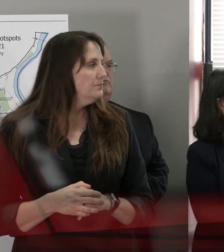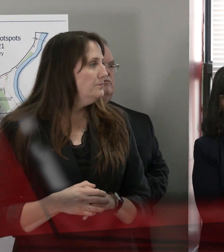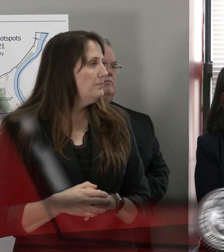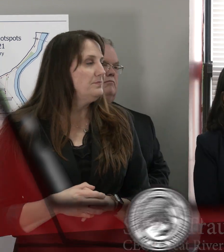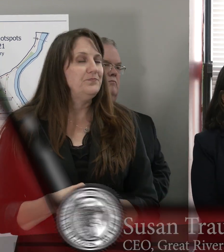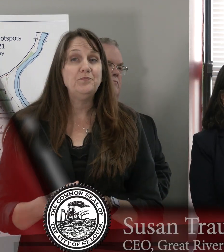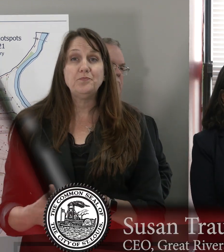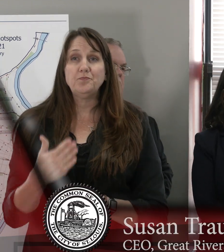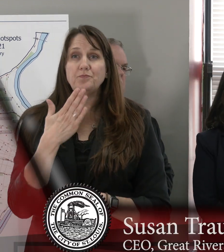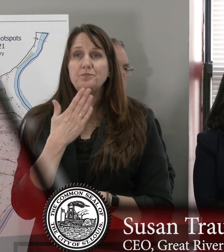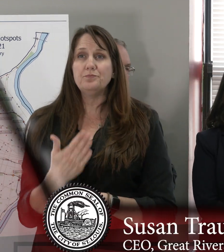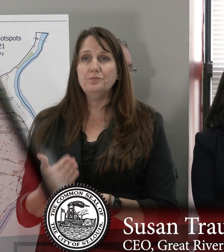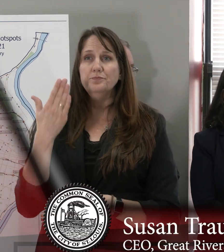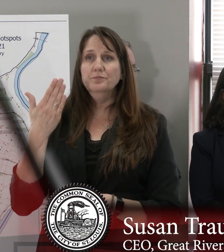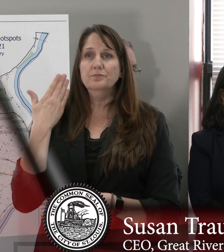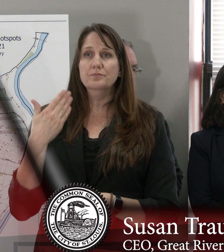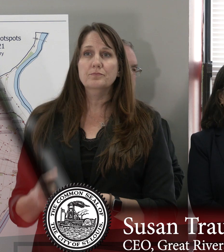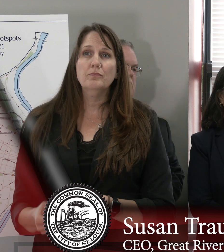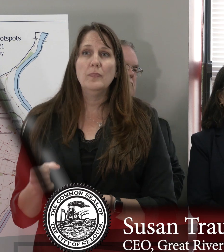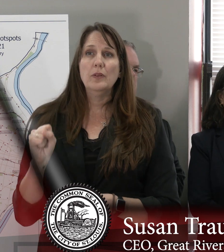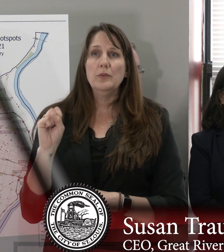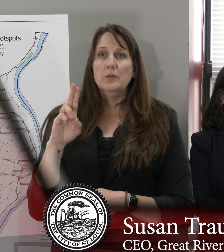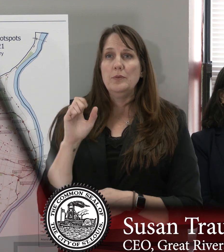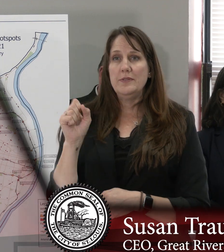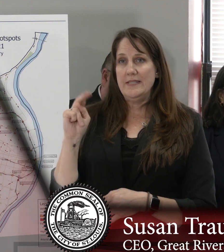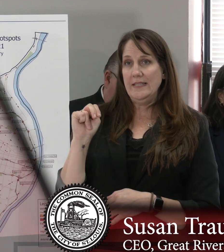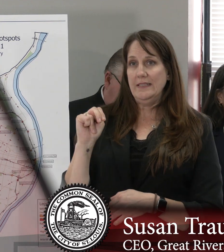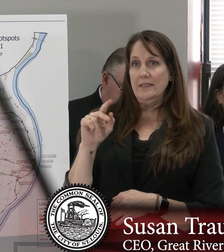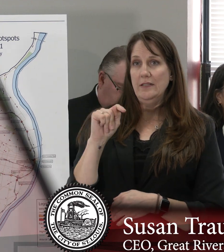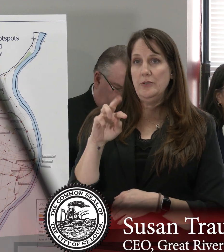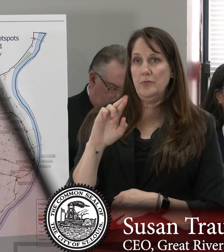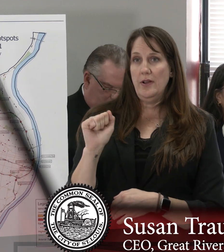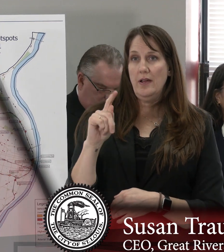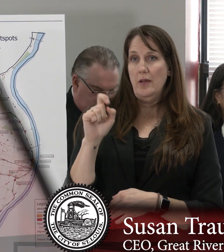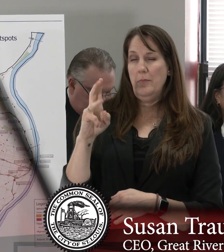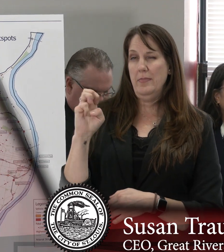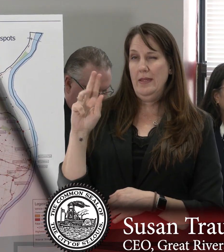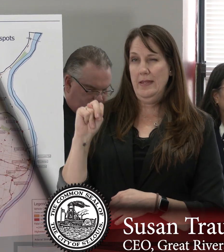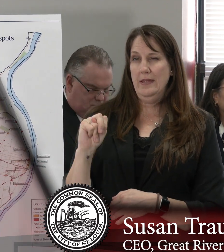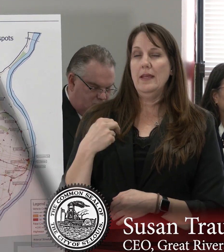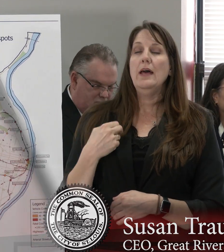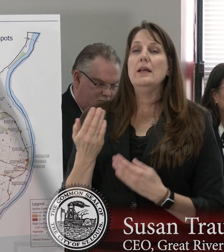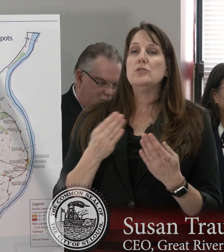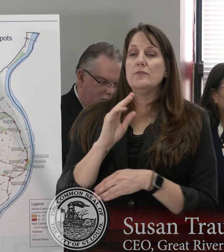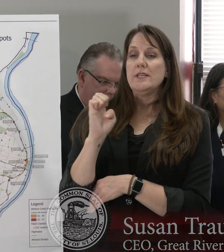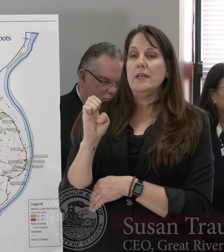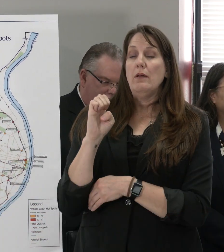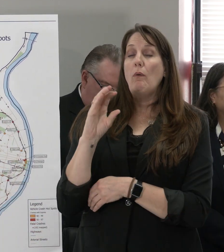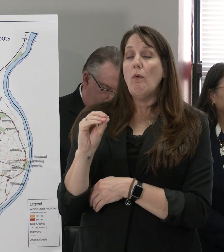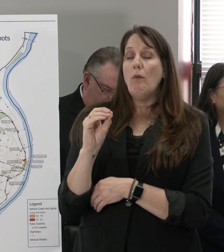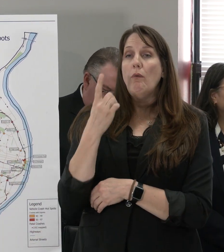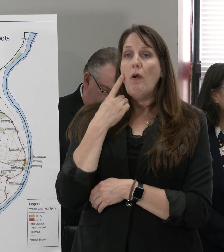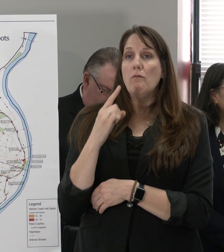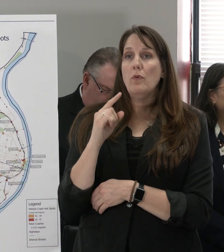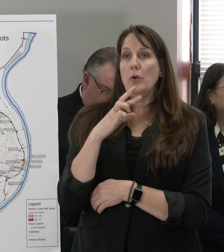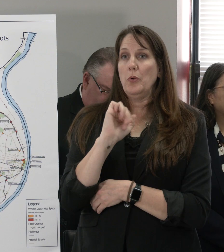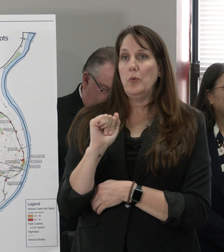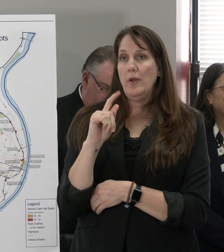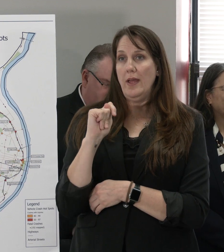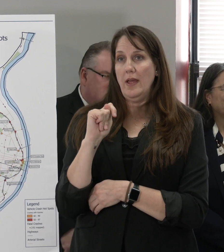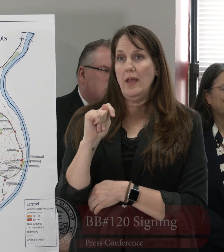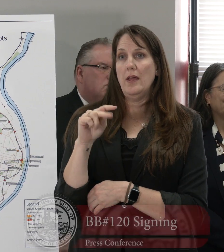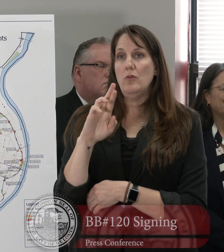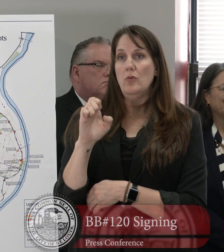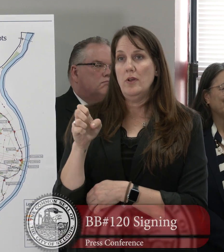Good morning. My name is Susan Troutman, and I serve as the CEO for Great Rivers Greenway. I want to thank the Mayor, President Green, Board